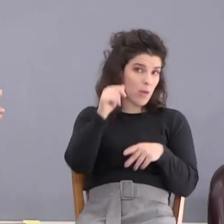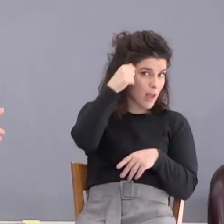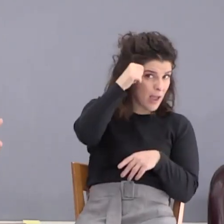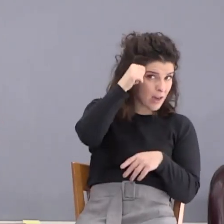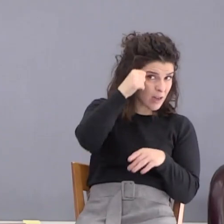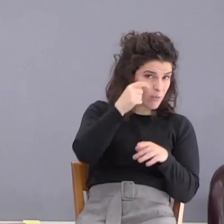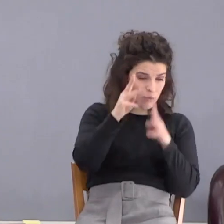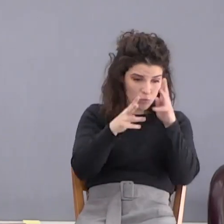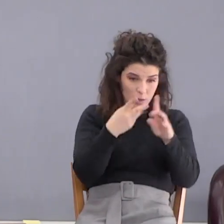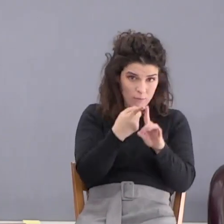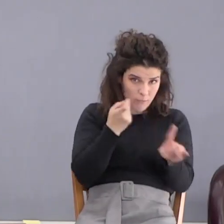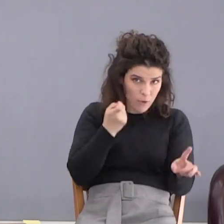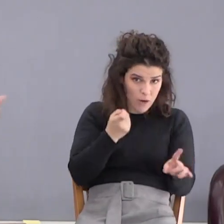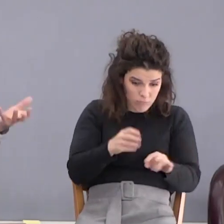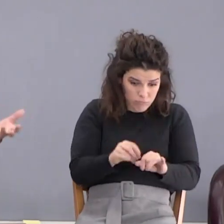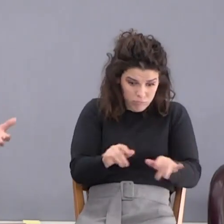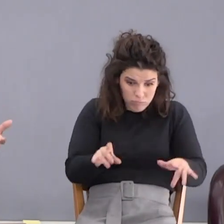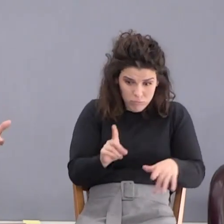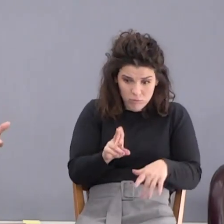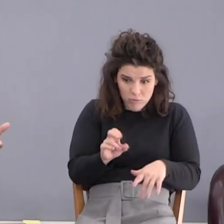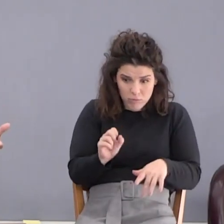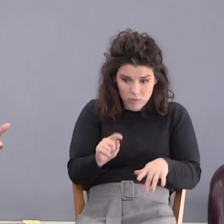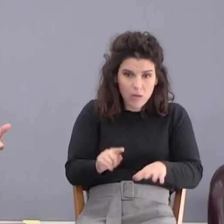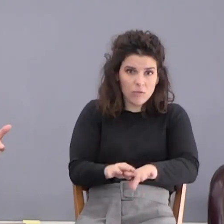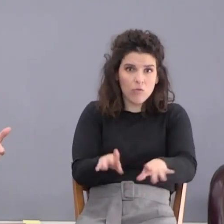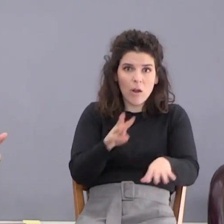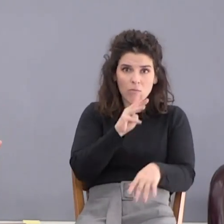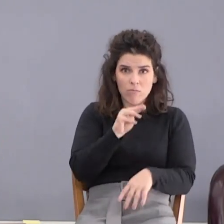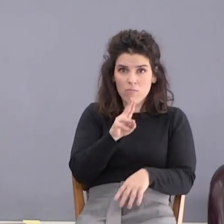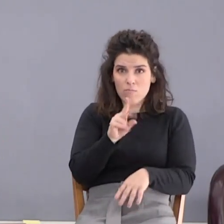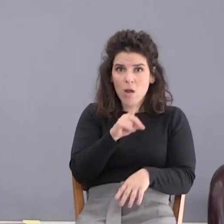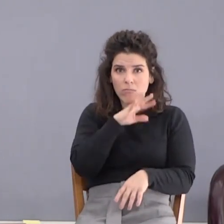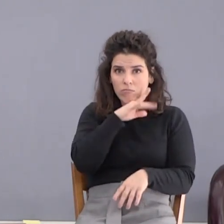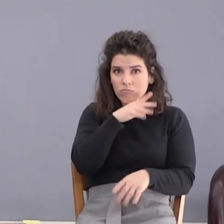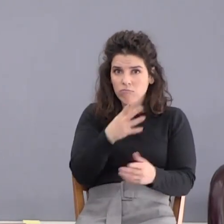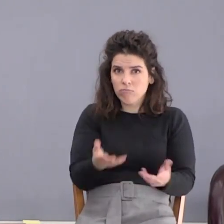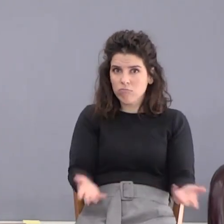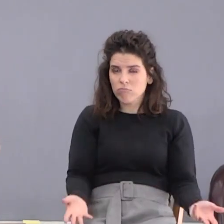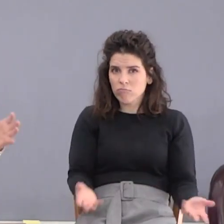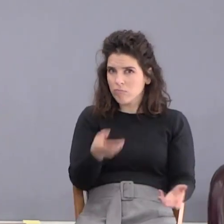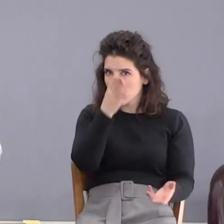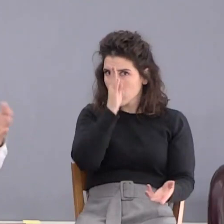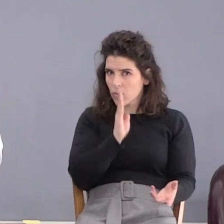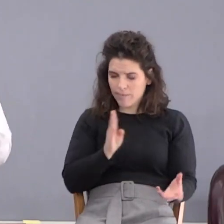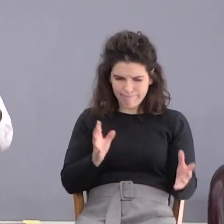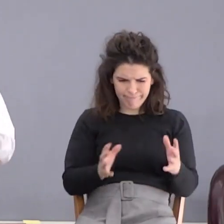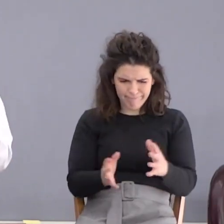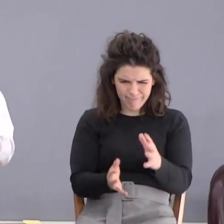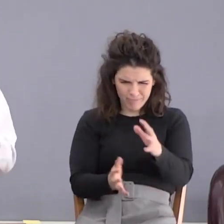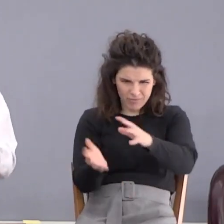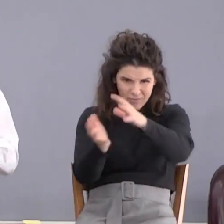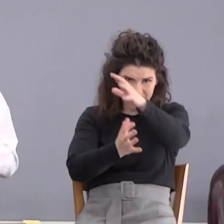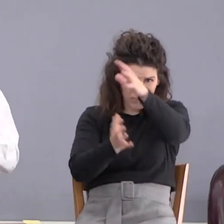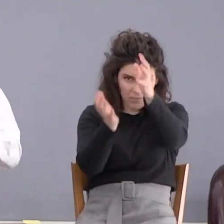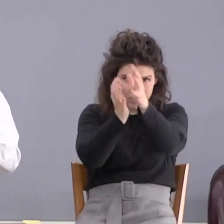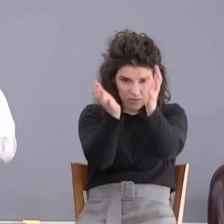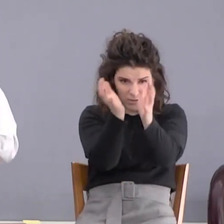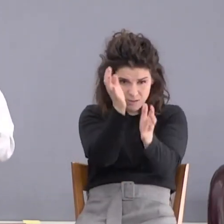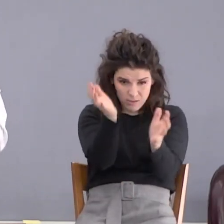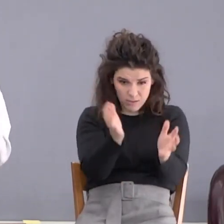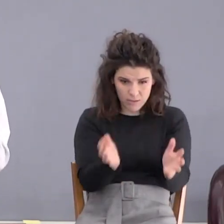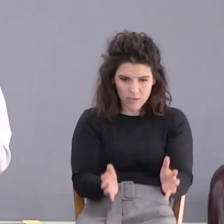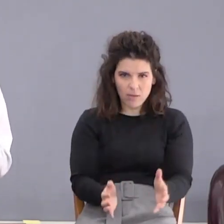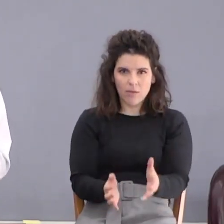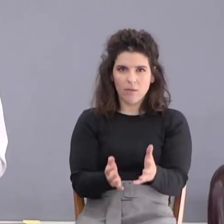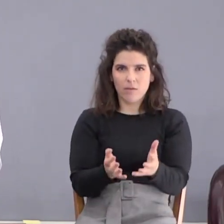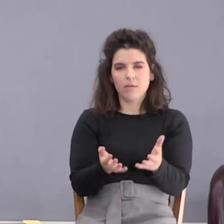was created from the dust of the ground, right? And so what God did was he just kind of formed a